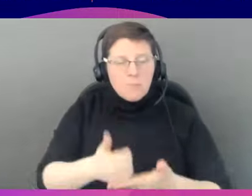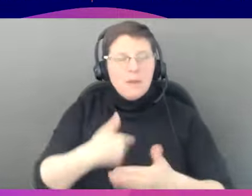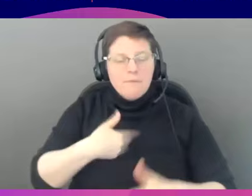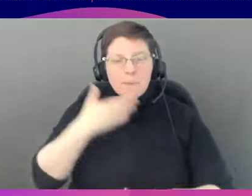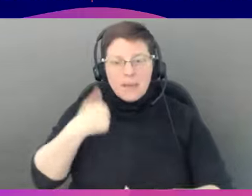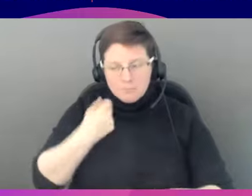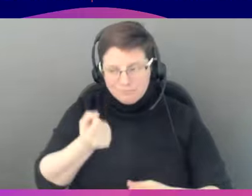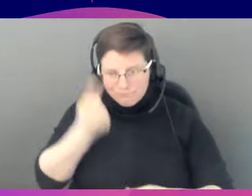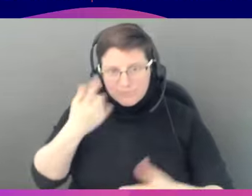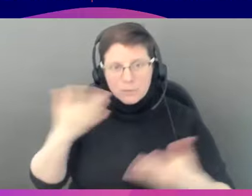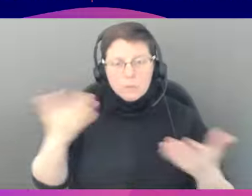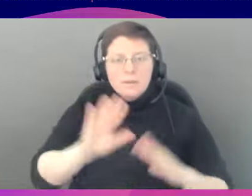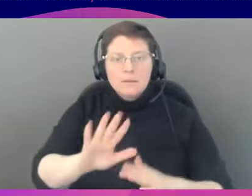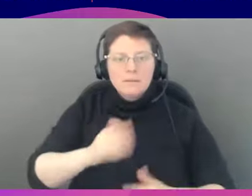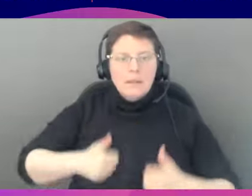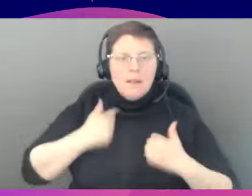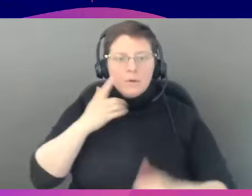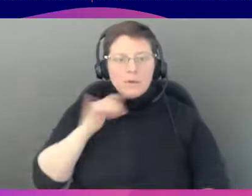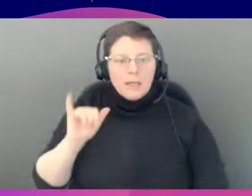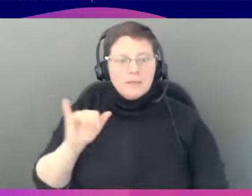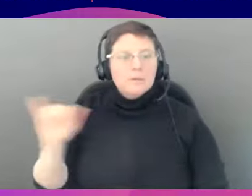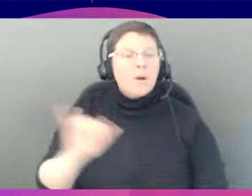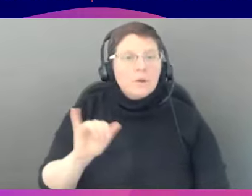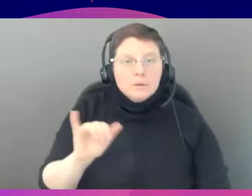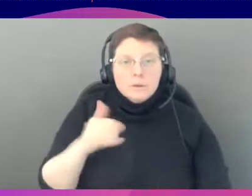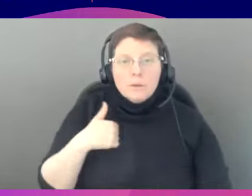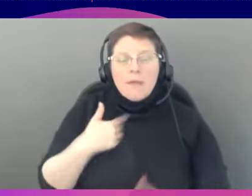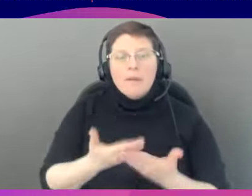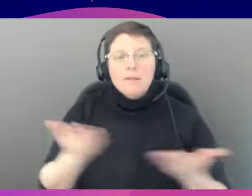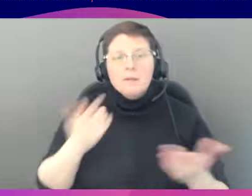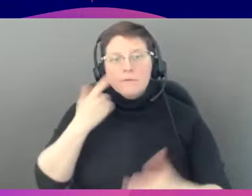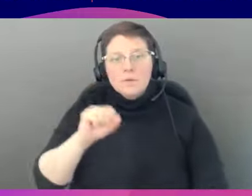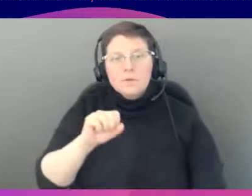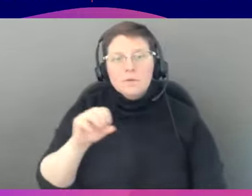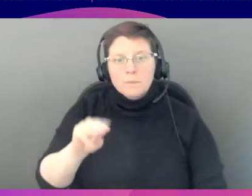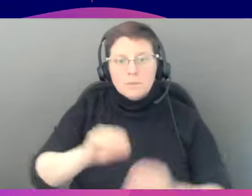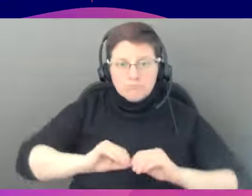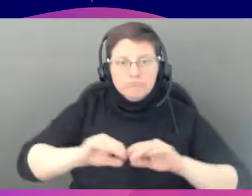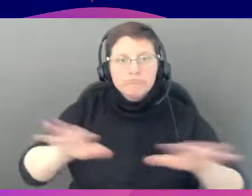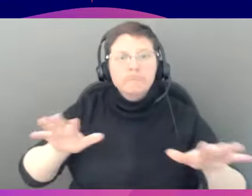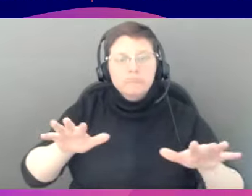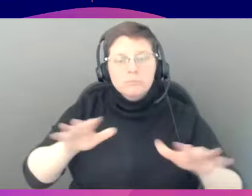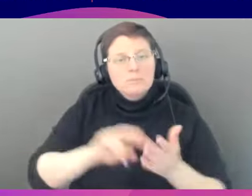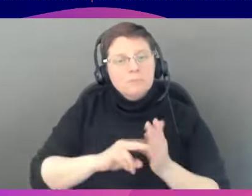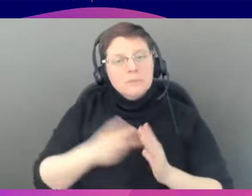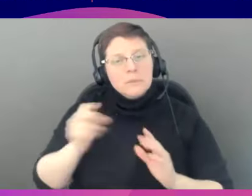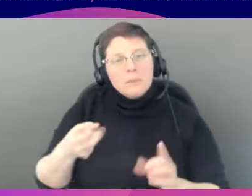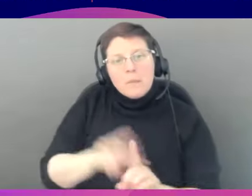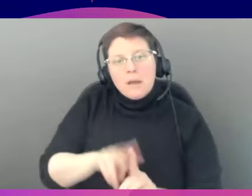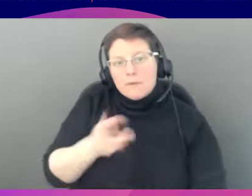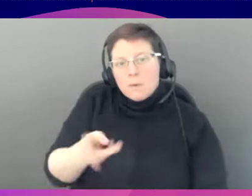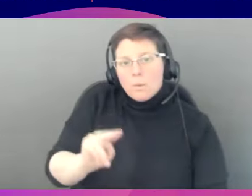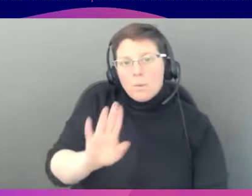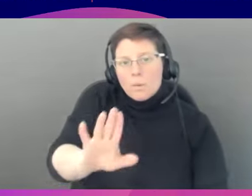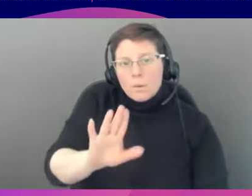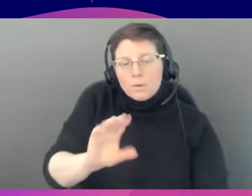media toolkit with multiple social media assets for organizations to be able to utilize this for their own social media campaigns for